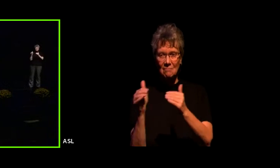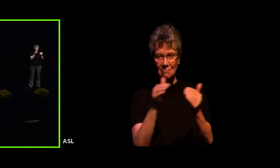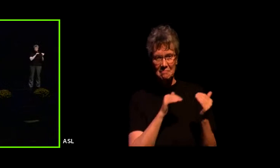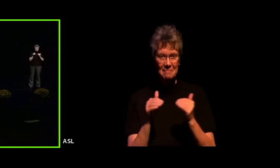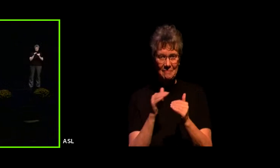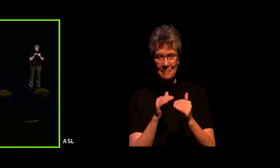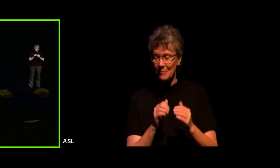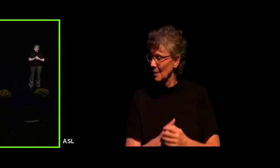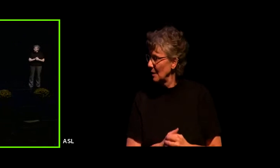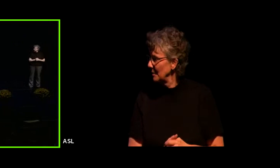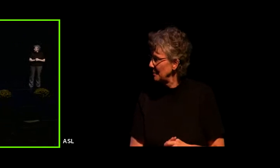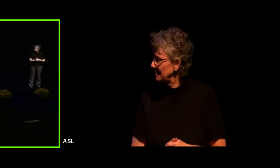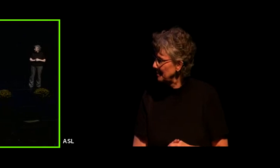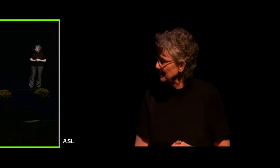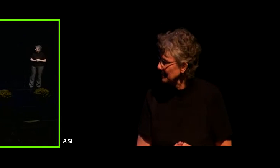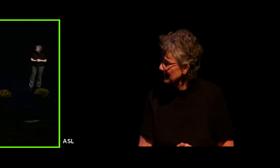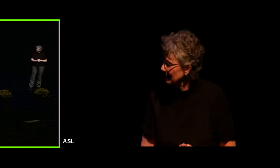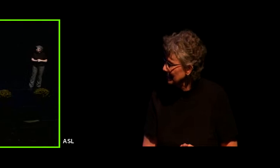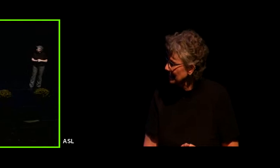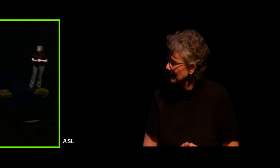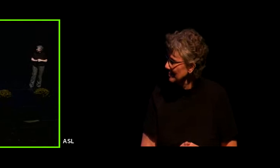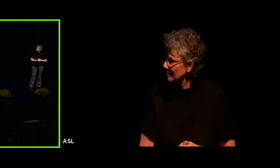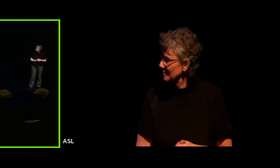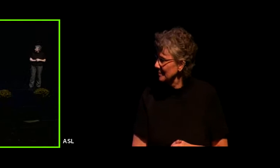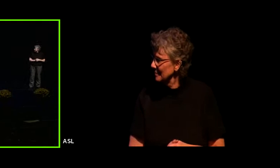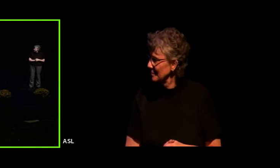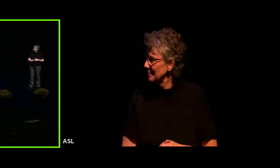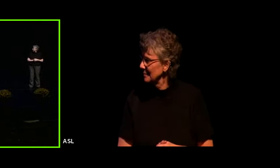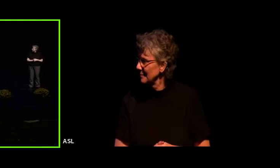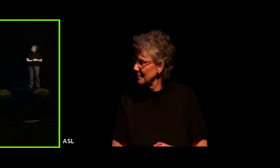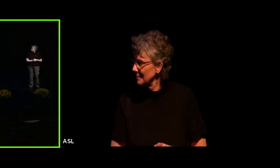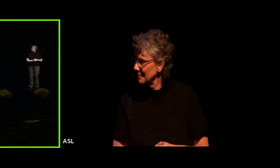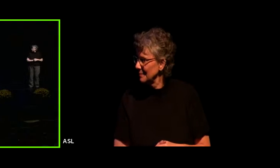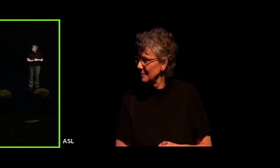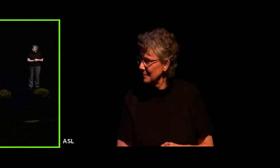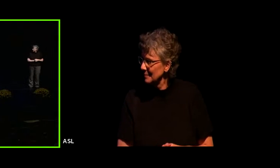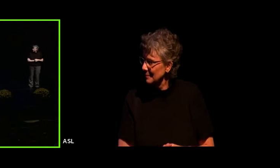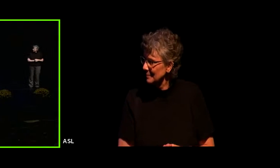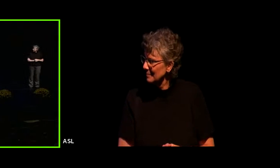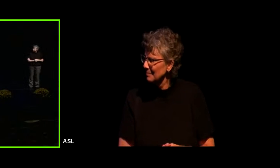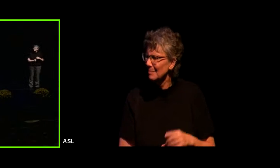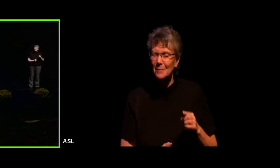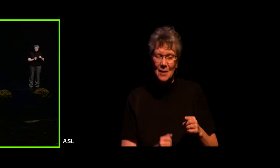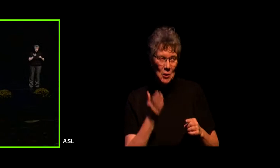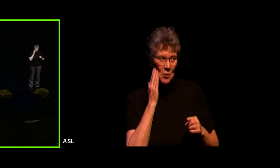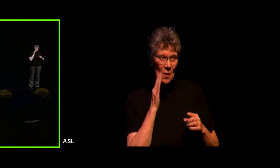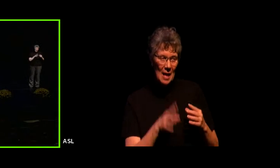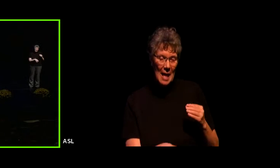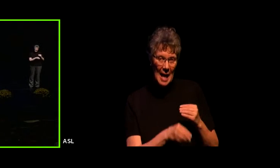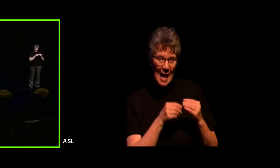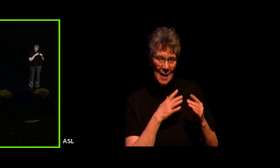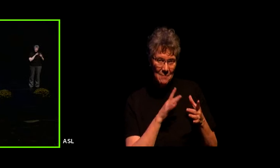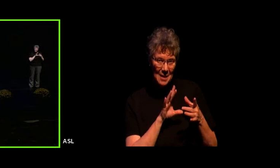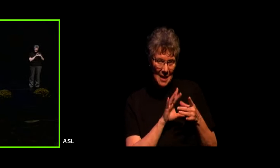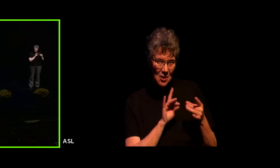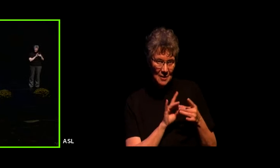So y'all knew you were going to get some of my hot takes asking me to be an MC. I'll say less